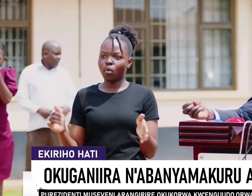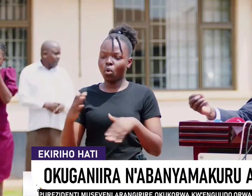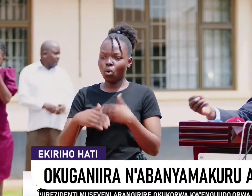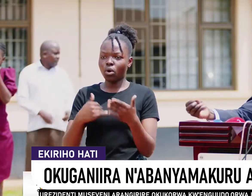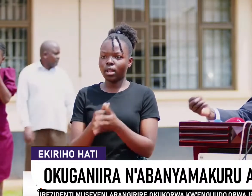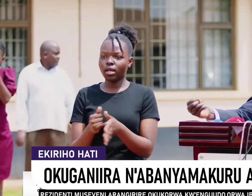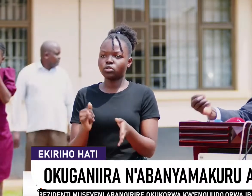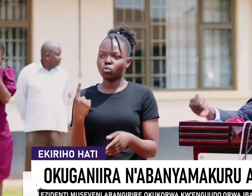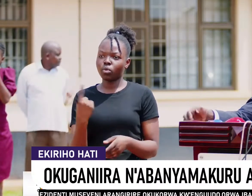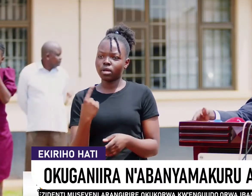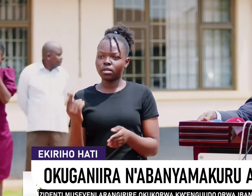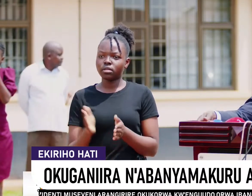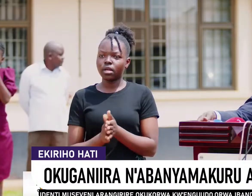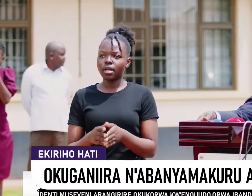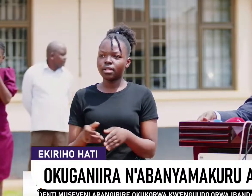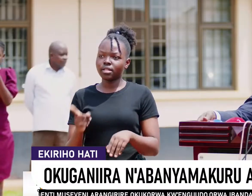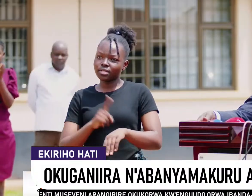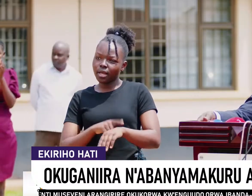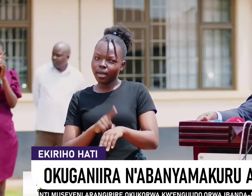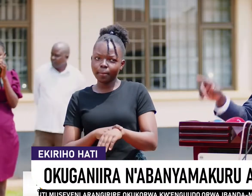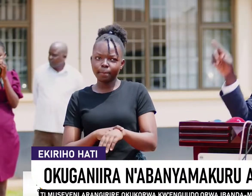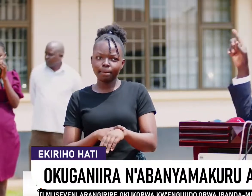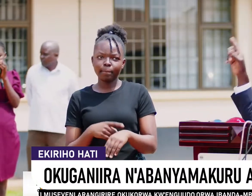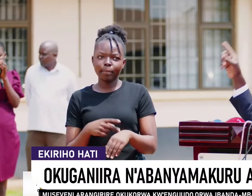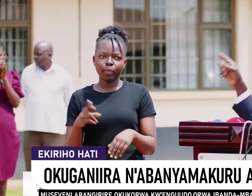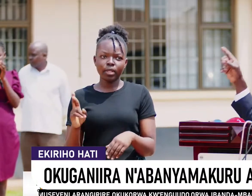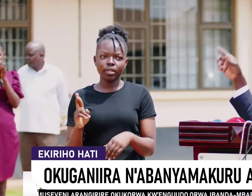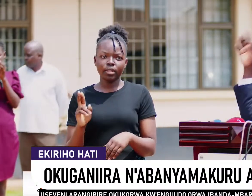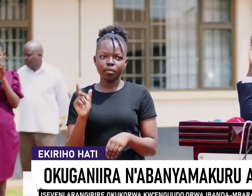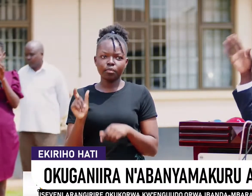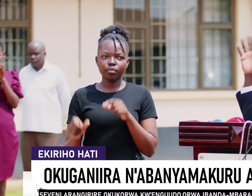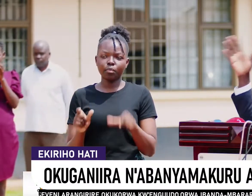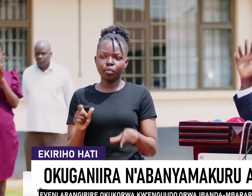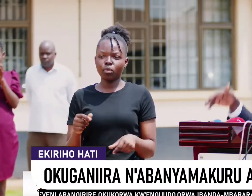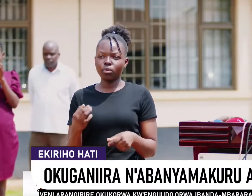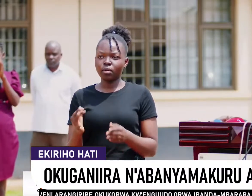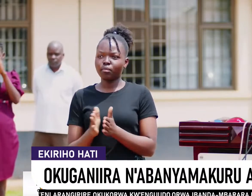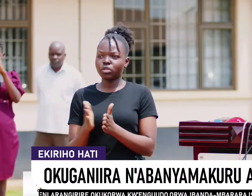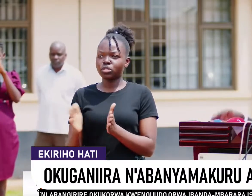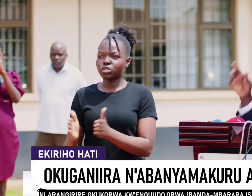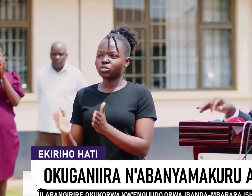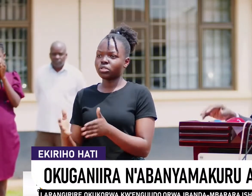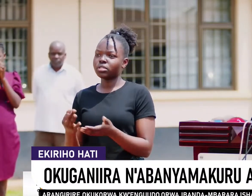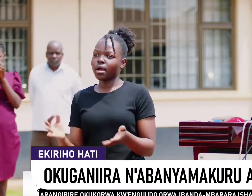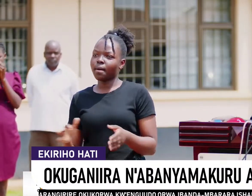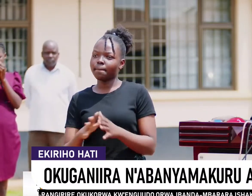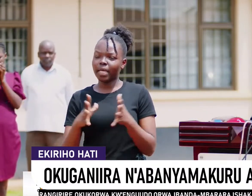was, there were very few days. And you remember those positions are so many.